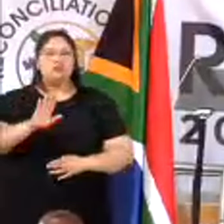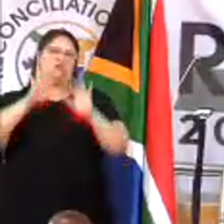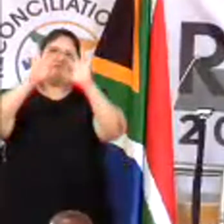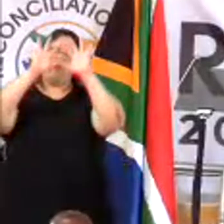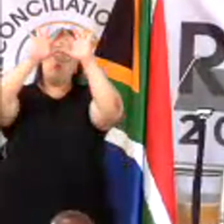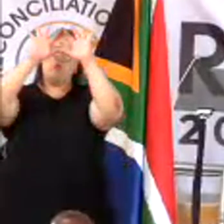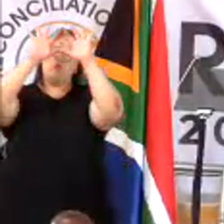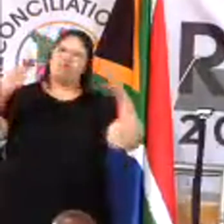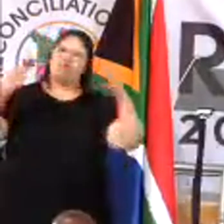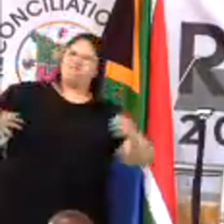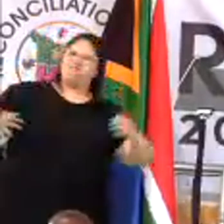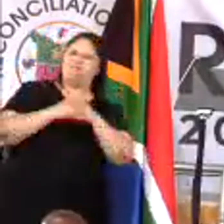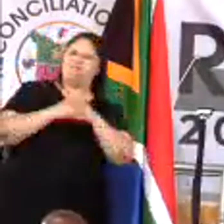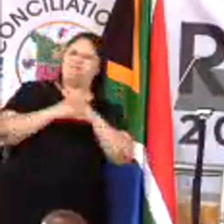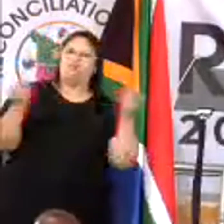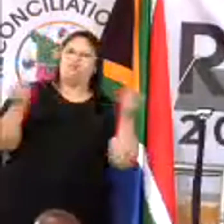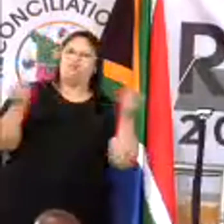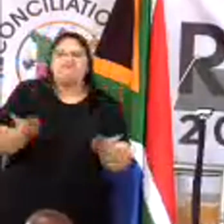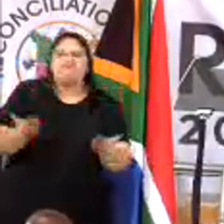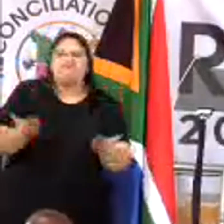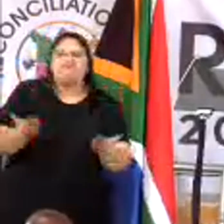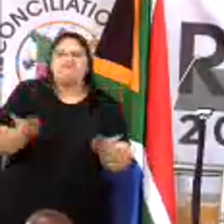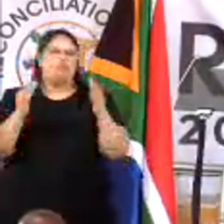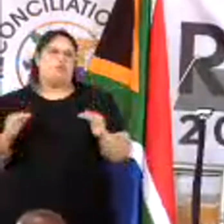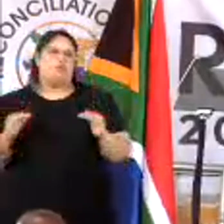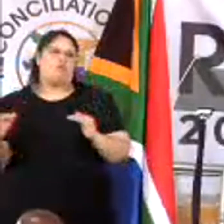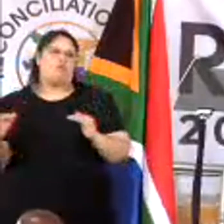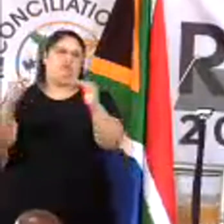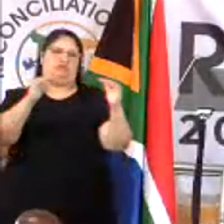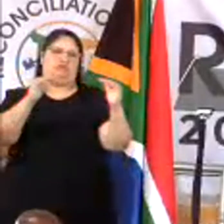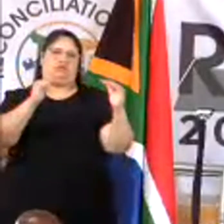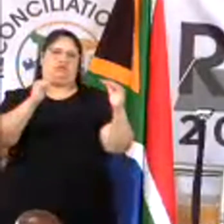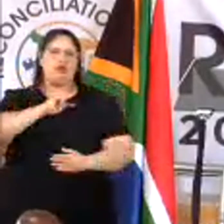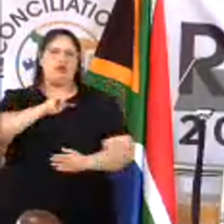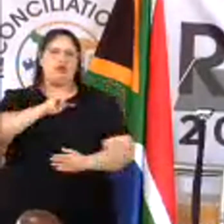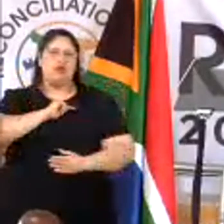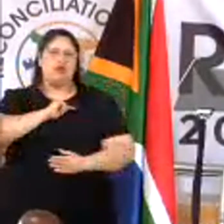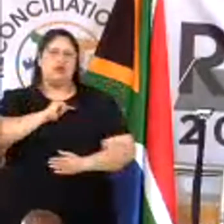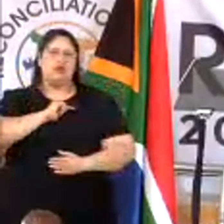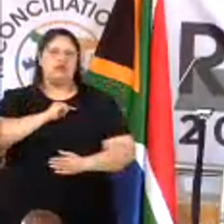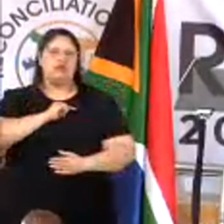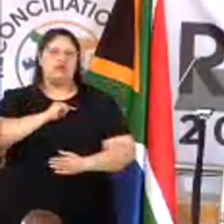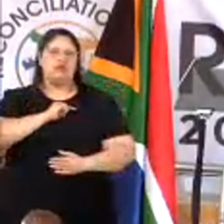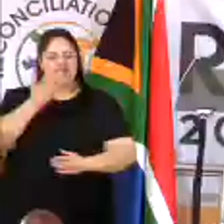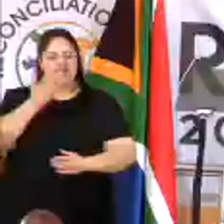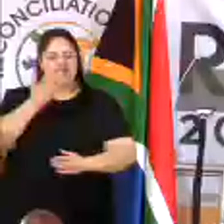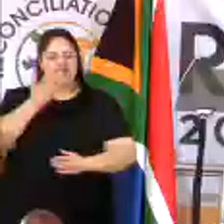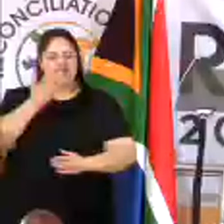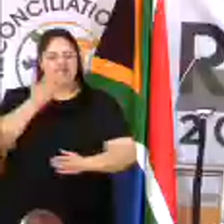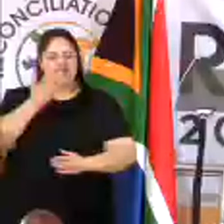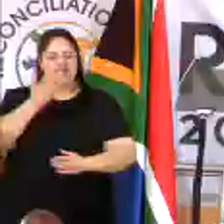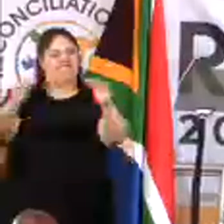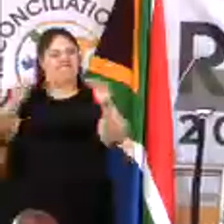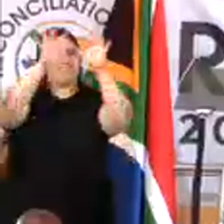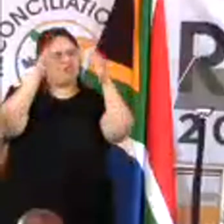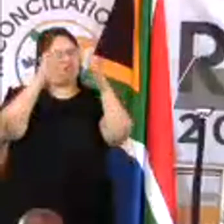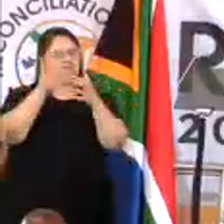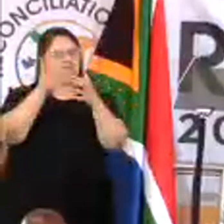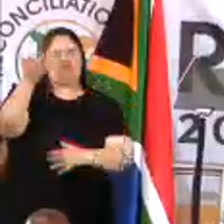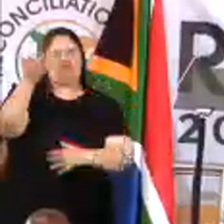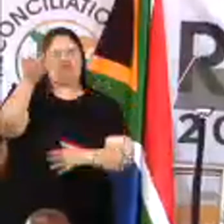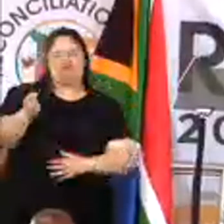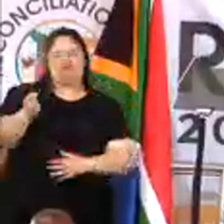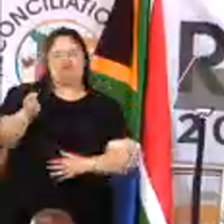unite in fostering equality, so that there must be equality in the world.